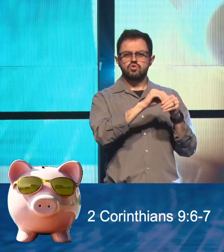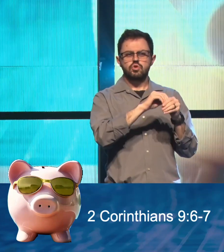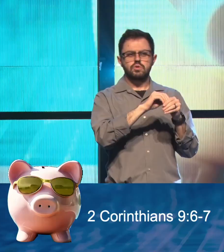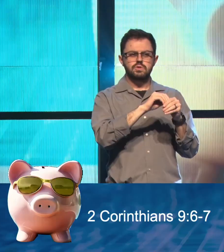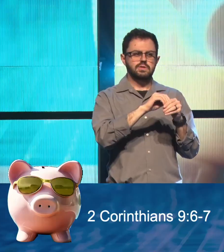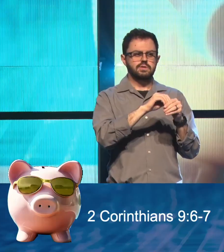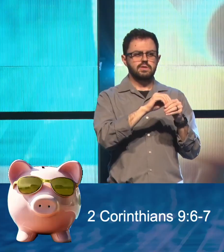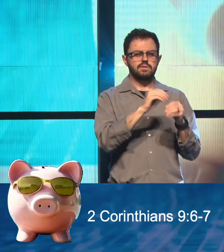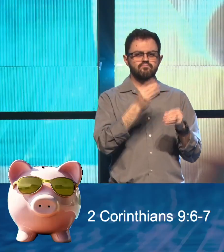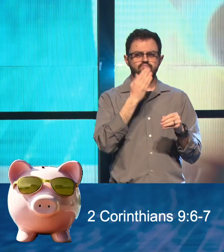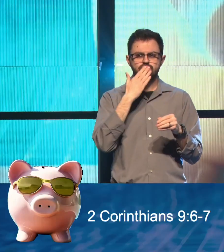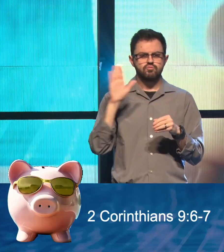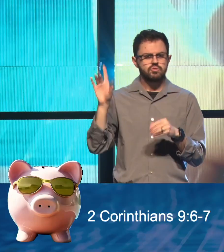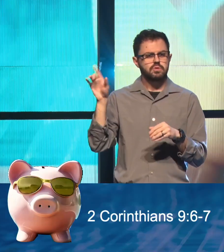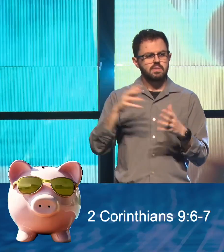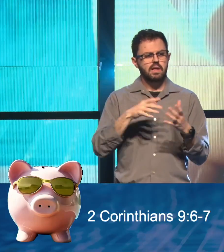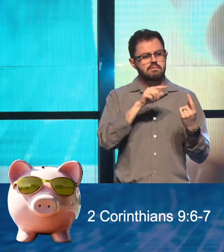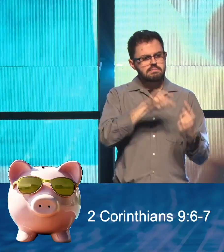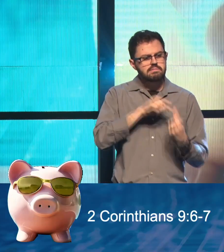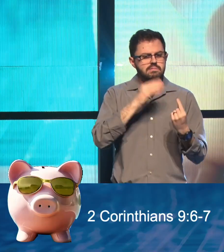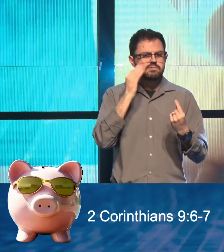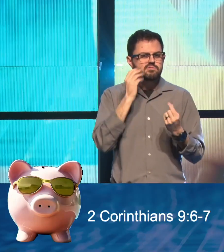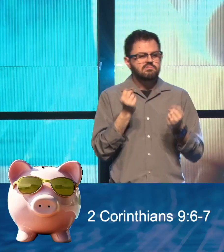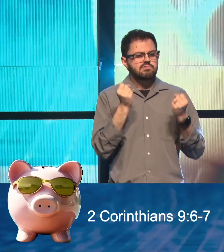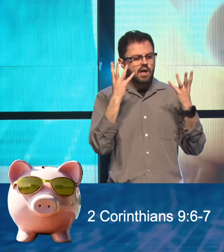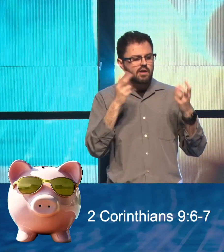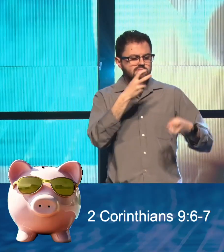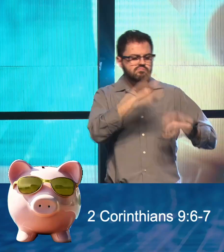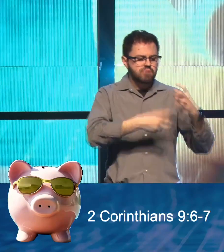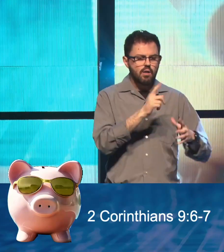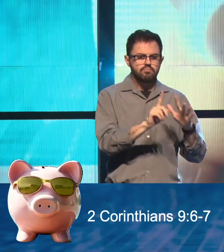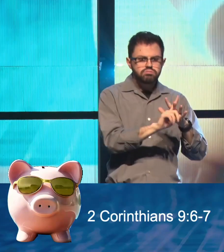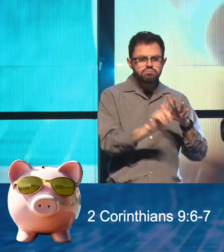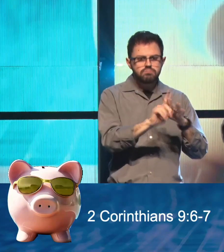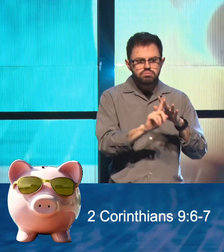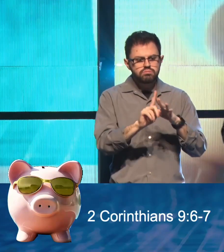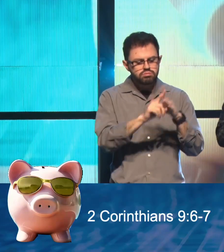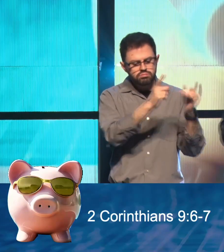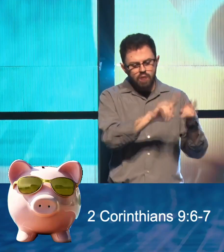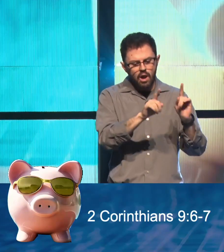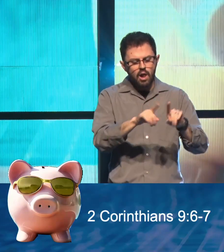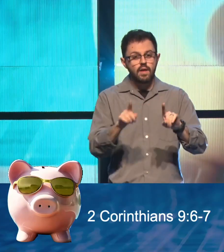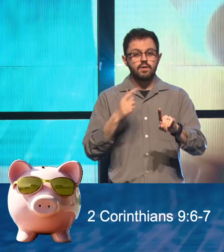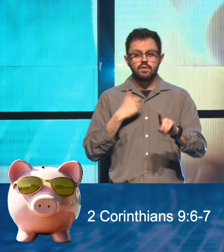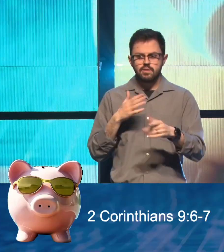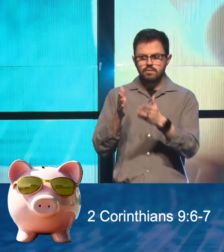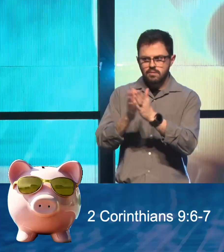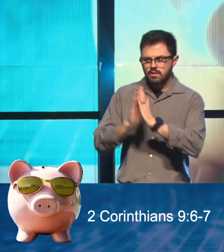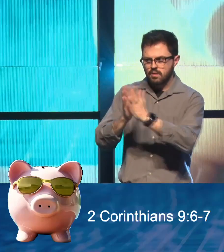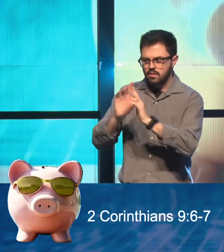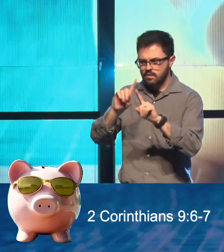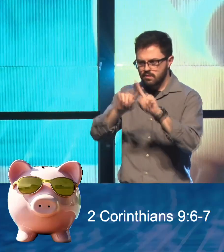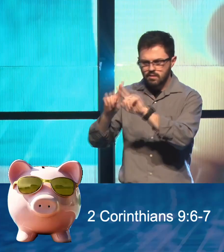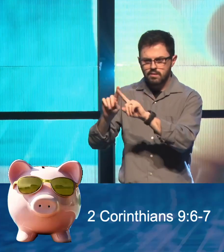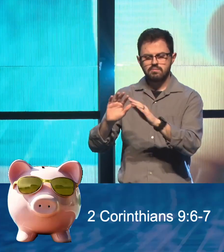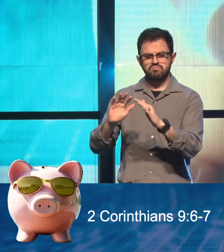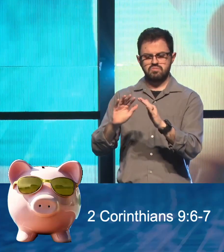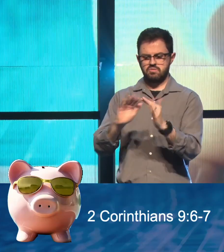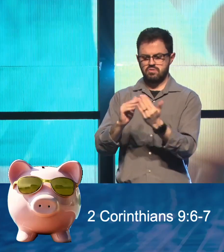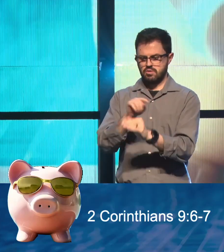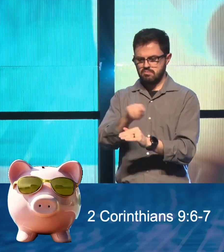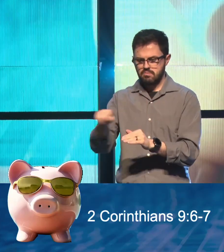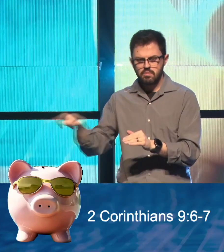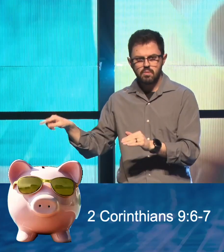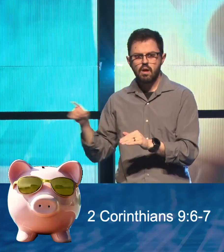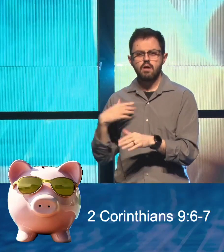was a problem in Jerusalem, that there was a lot of suffering going on. And so he was asking all of the communities that he had founded to participate in sending an offering to